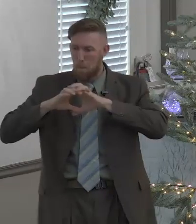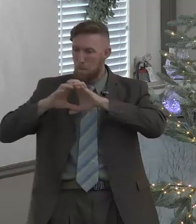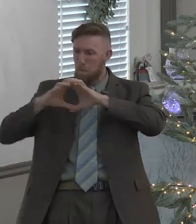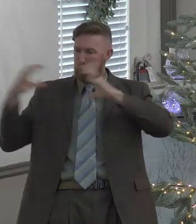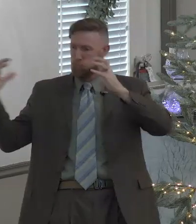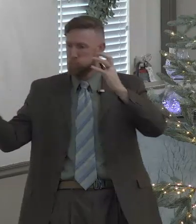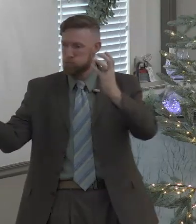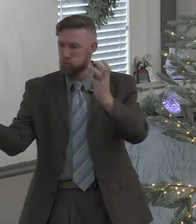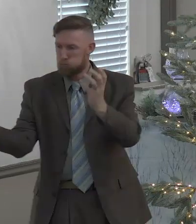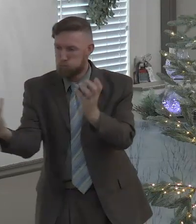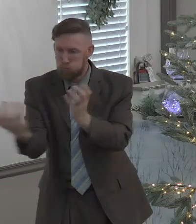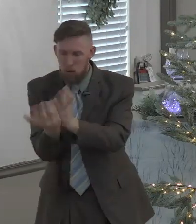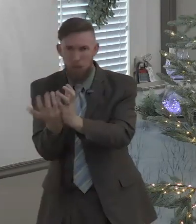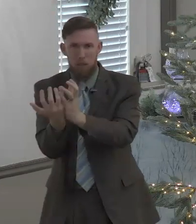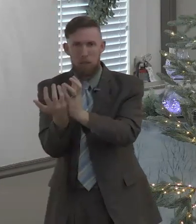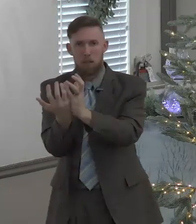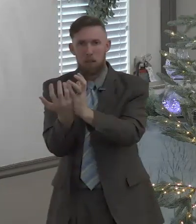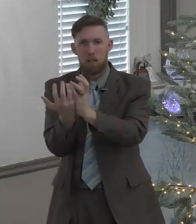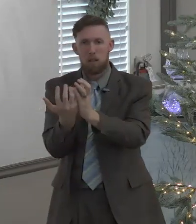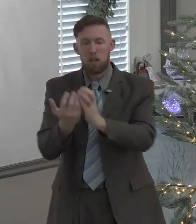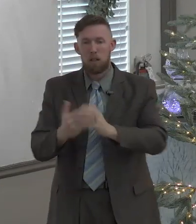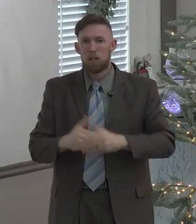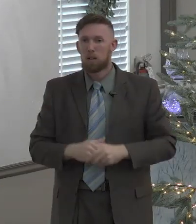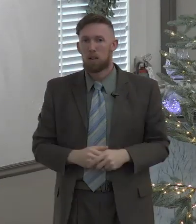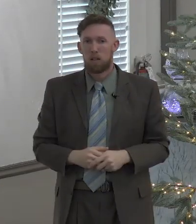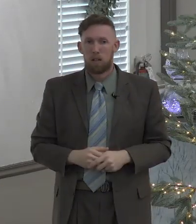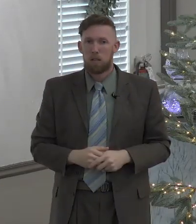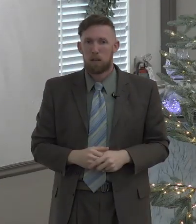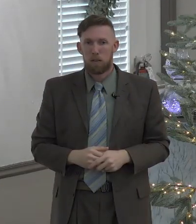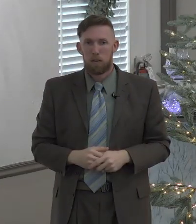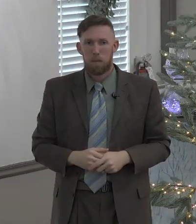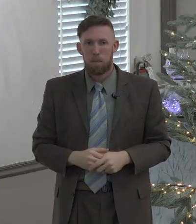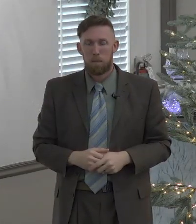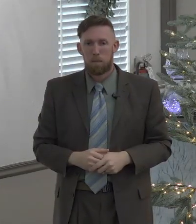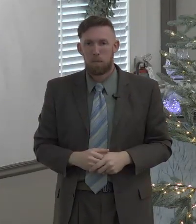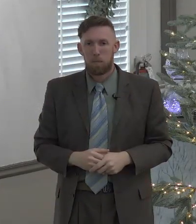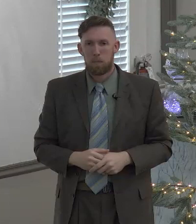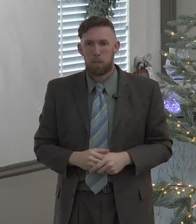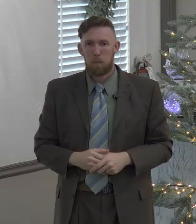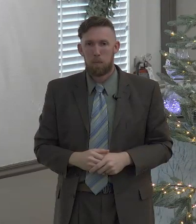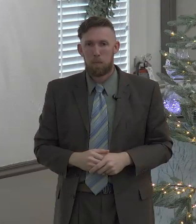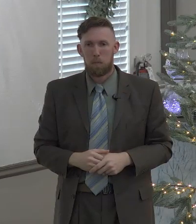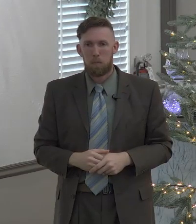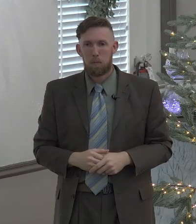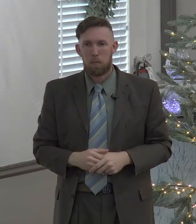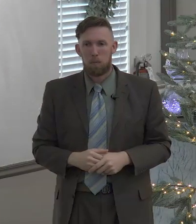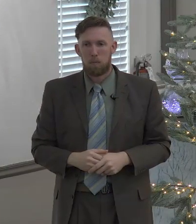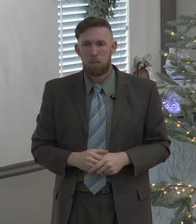Boom! Thousands are there.